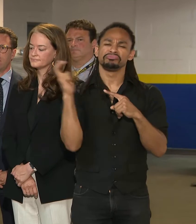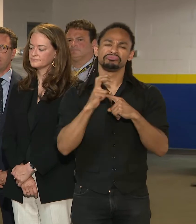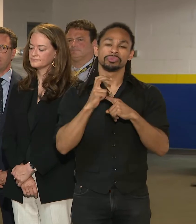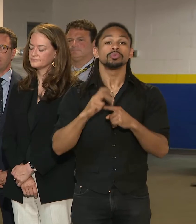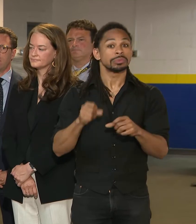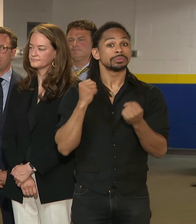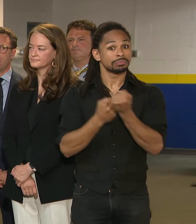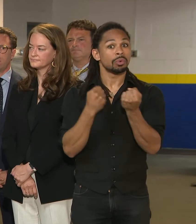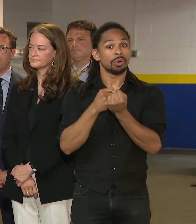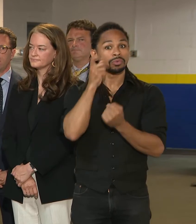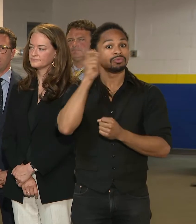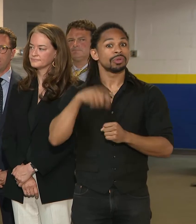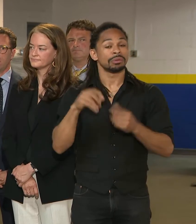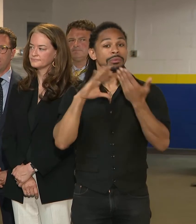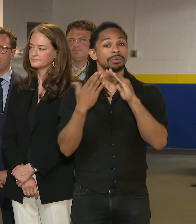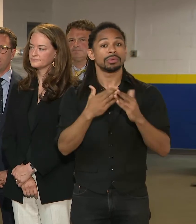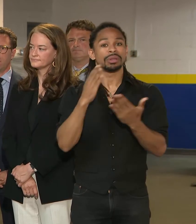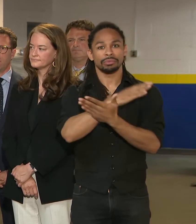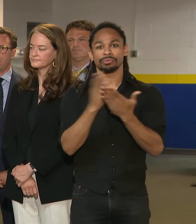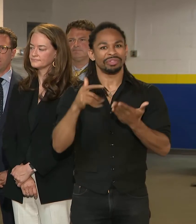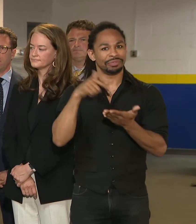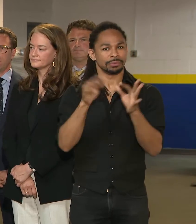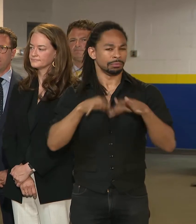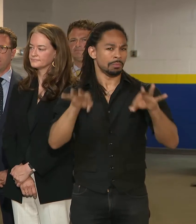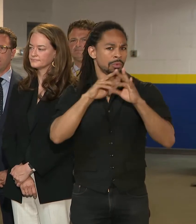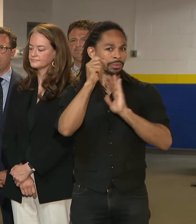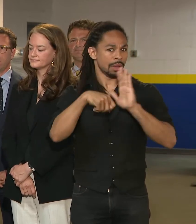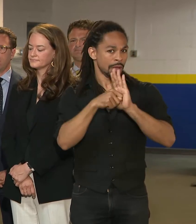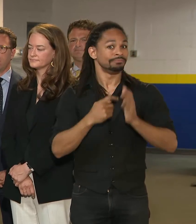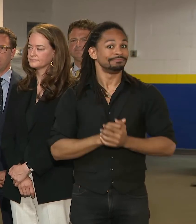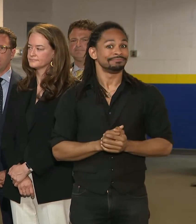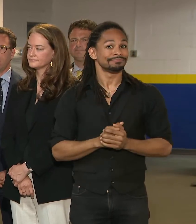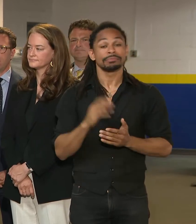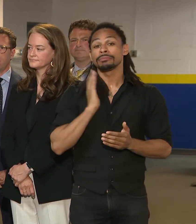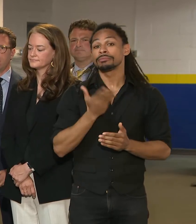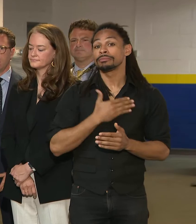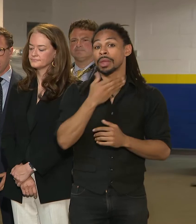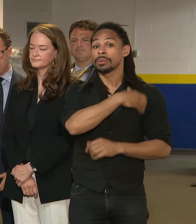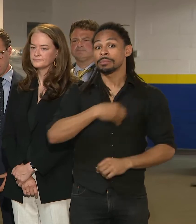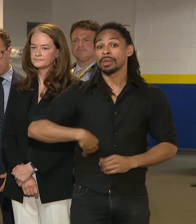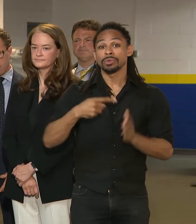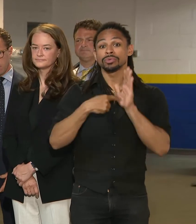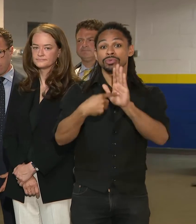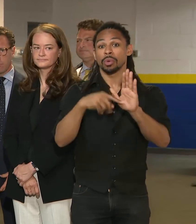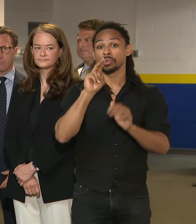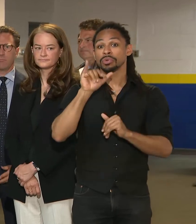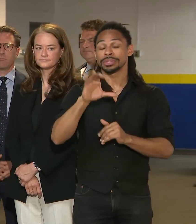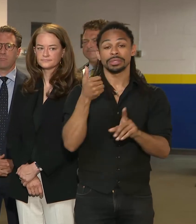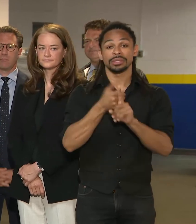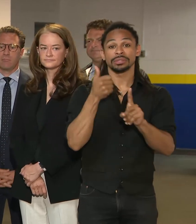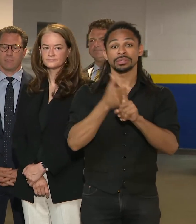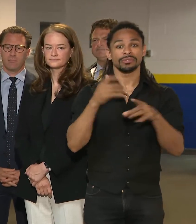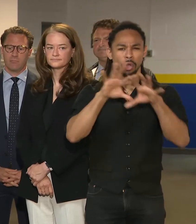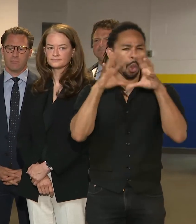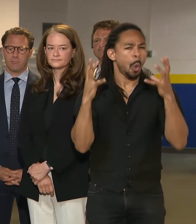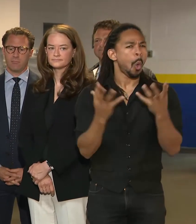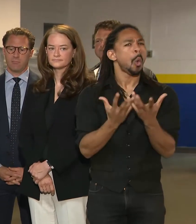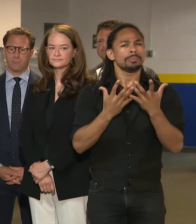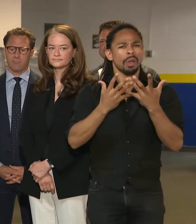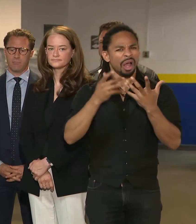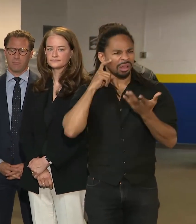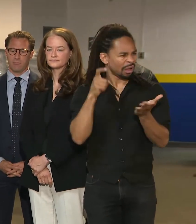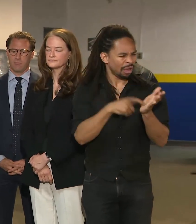Ukrainian community during this important time. Our mayor has shown that New York City is a global city that leads